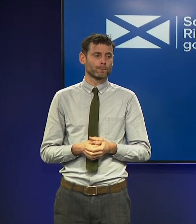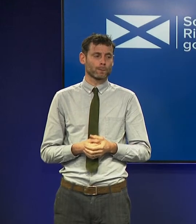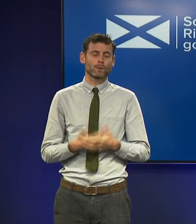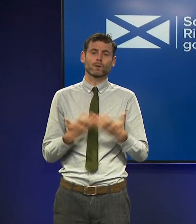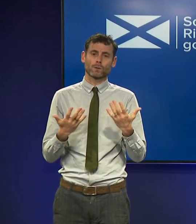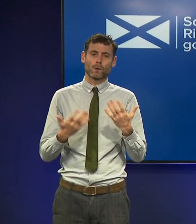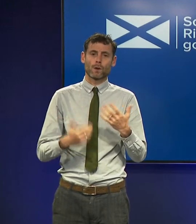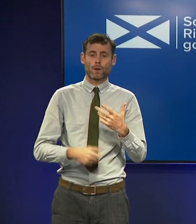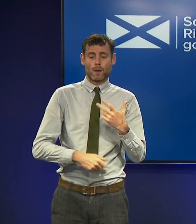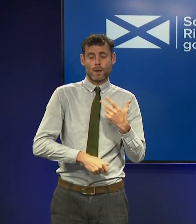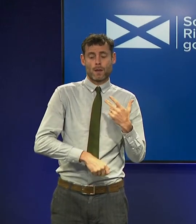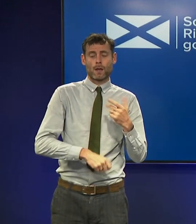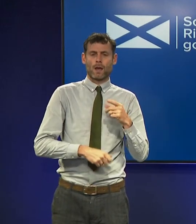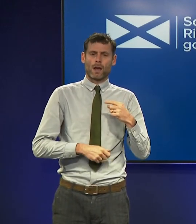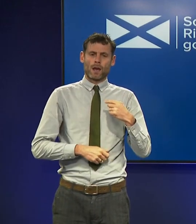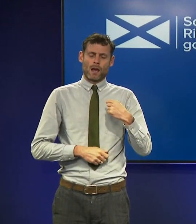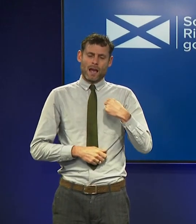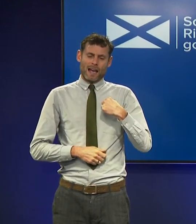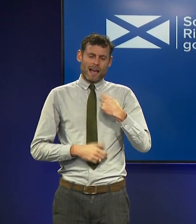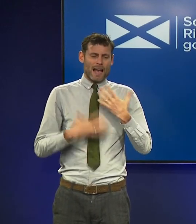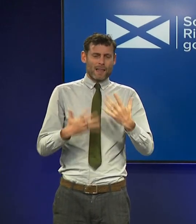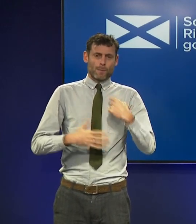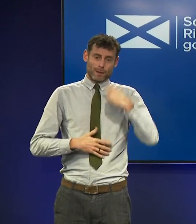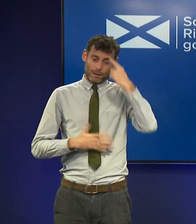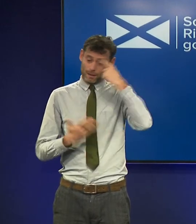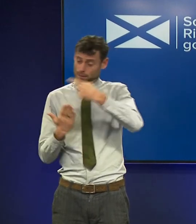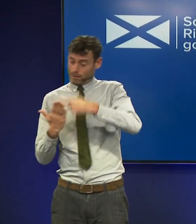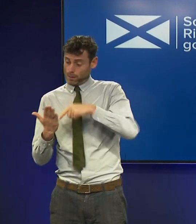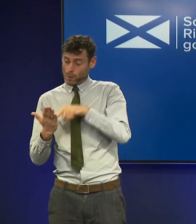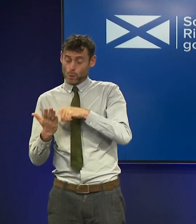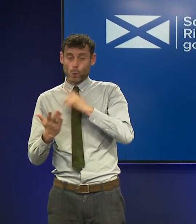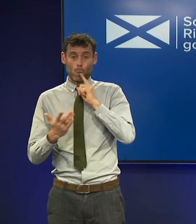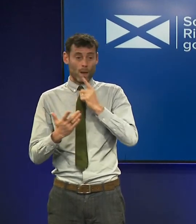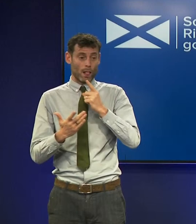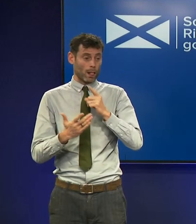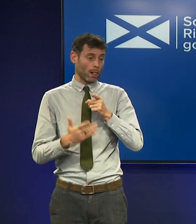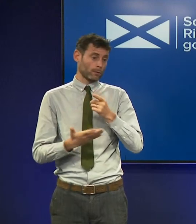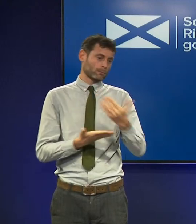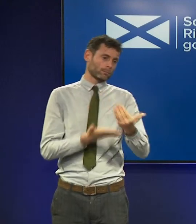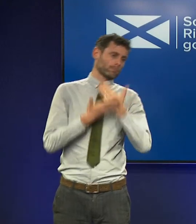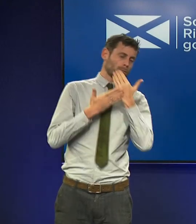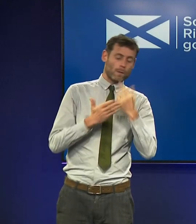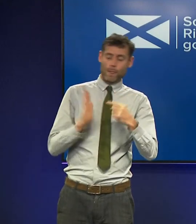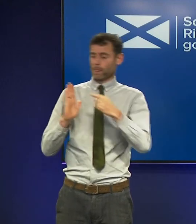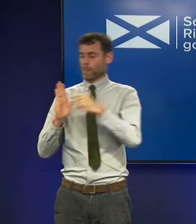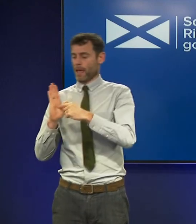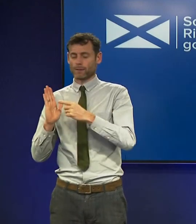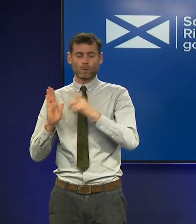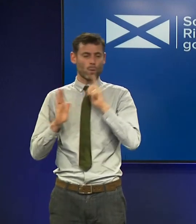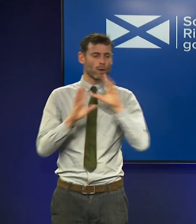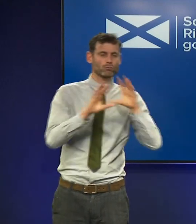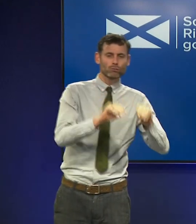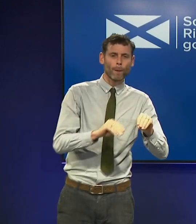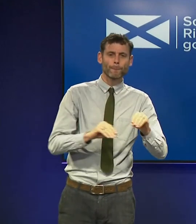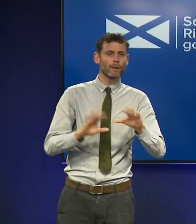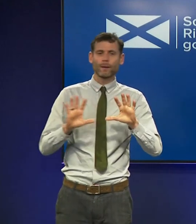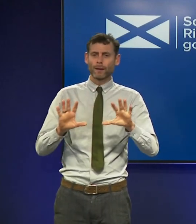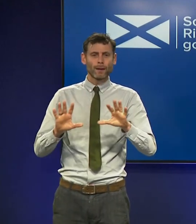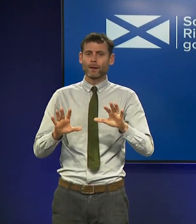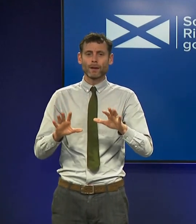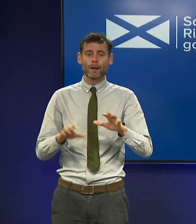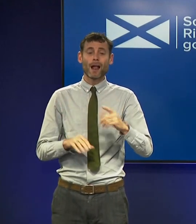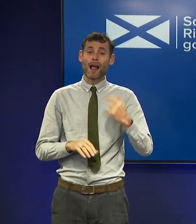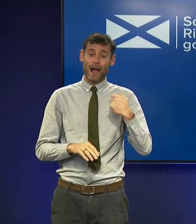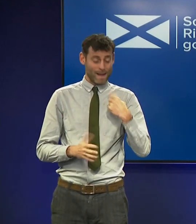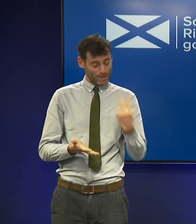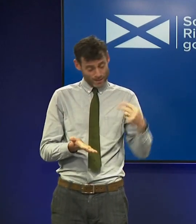you know, X intervention is definitely going to happen or Y intervention is definitely not going to happen. All along, and people, it's a while since I've